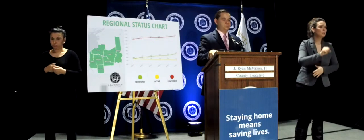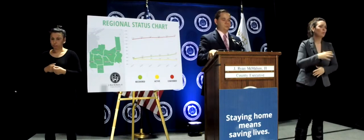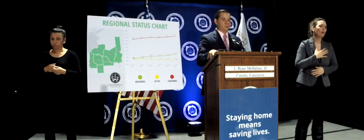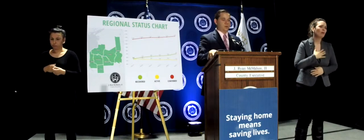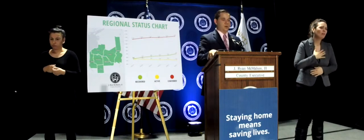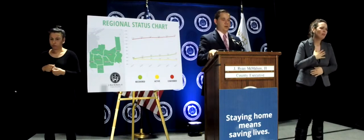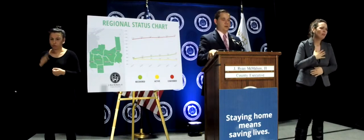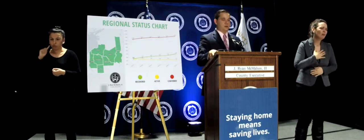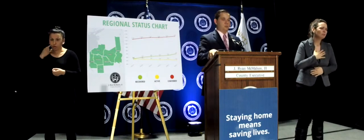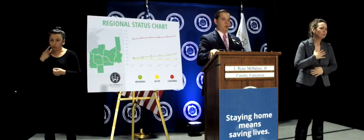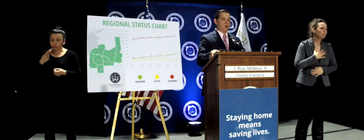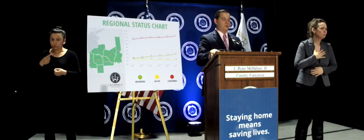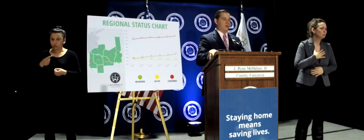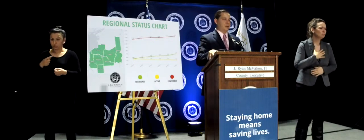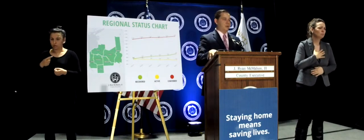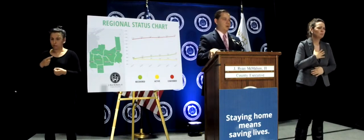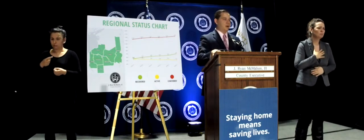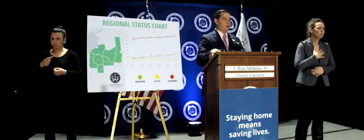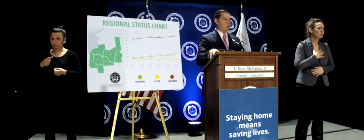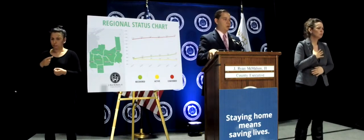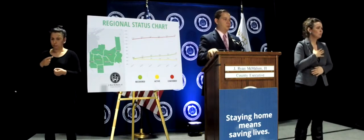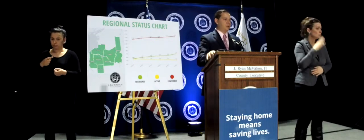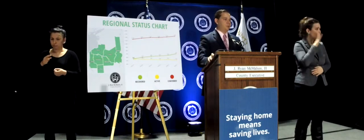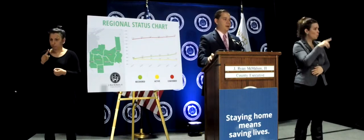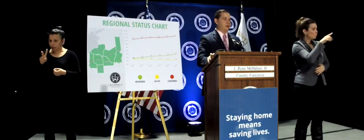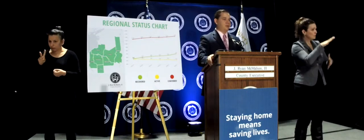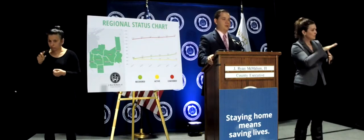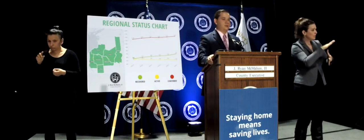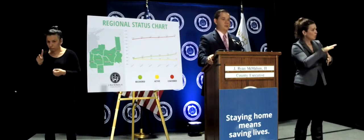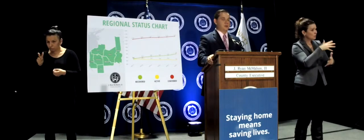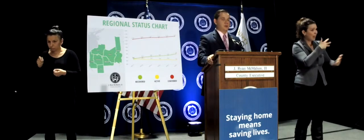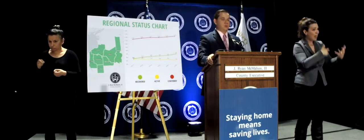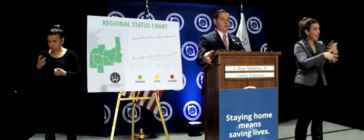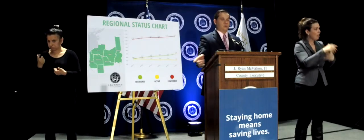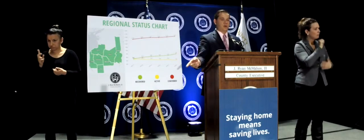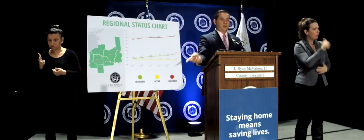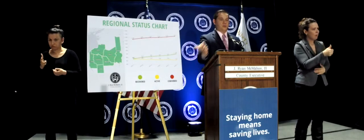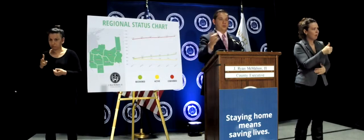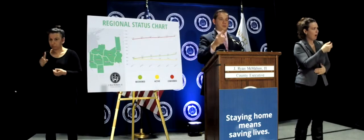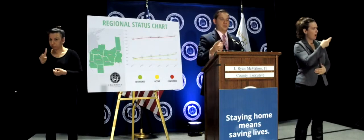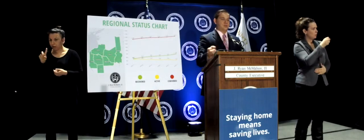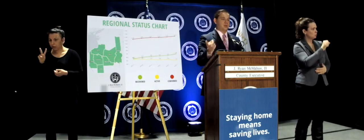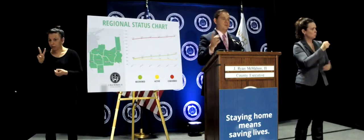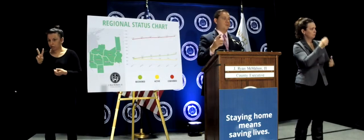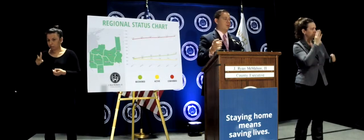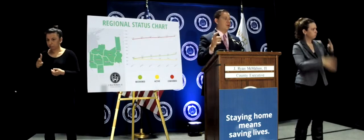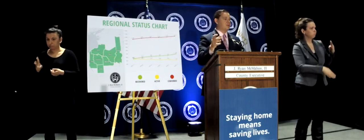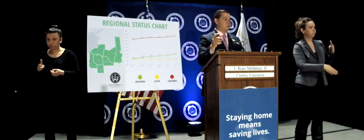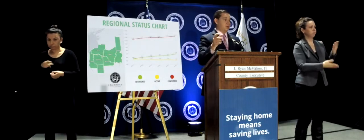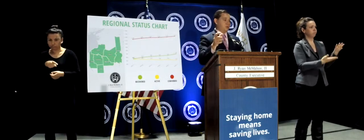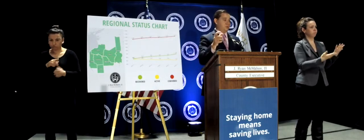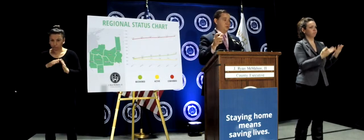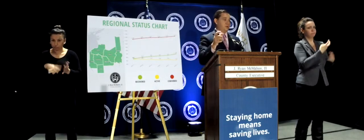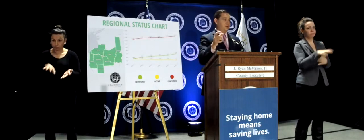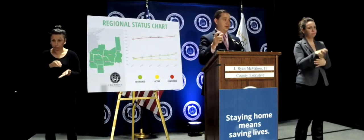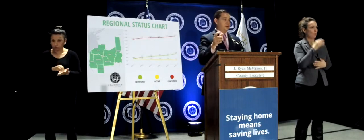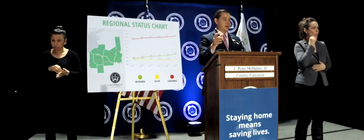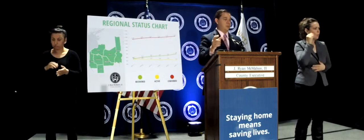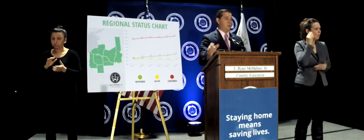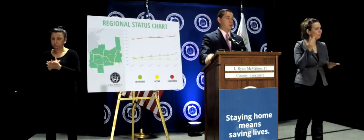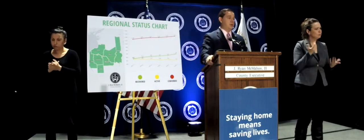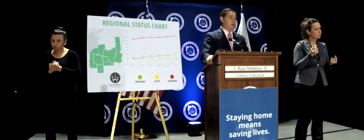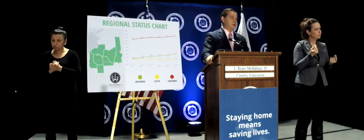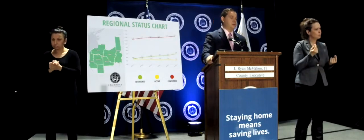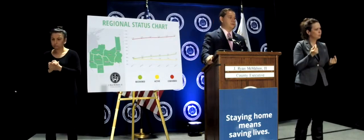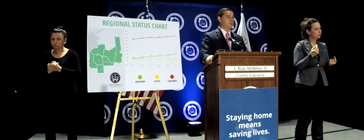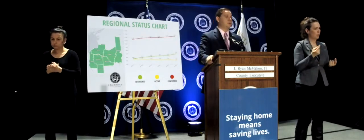together, and they're mourning for them, and they don't know how to mourn. And many of us, when we've gone through this stage of life, have lost somebody during that